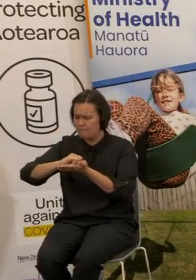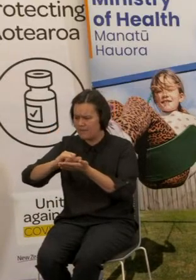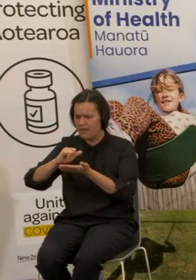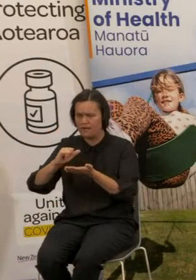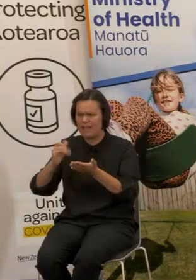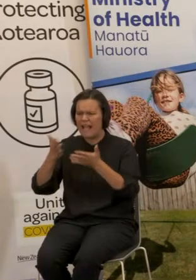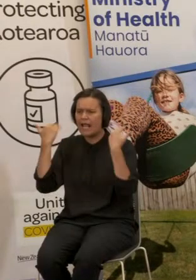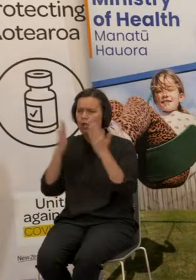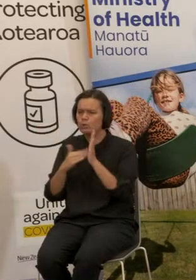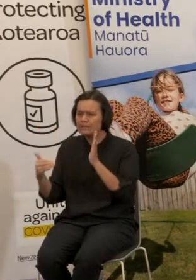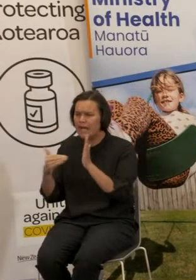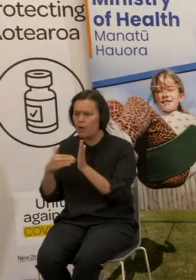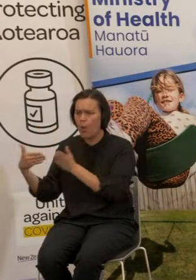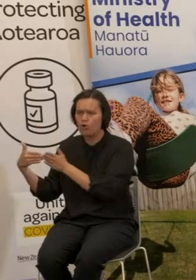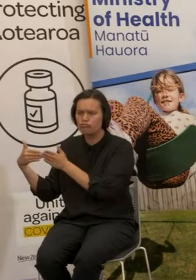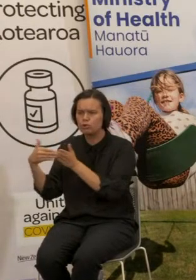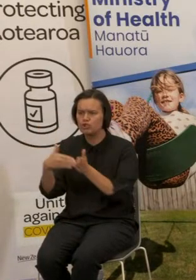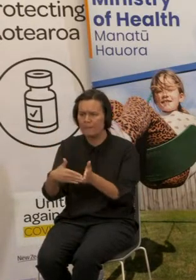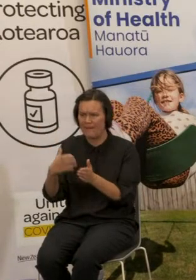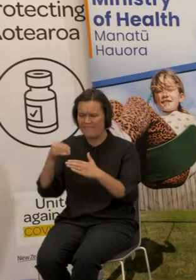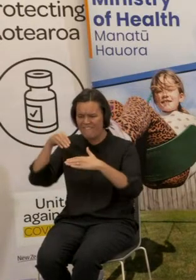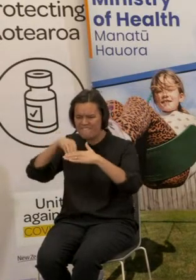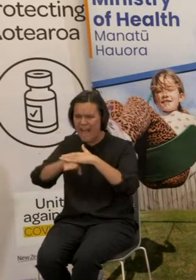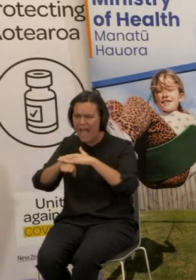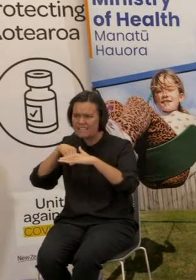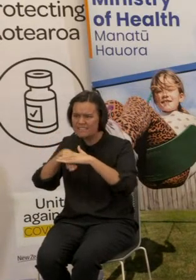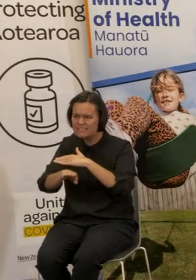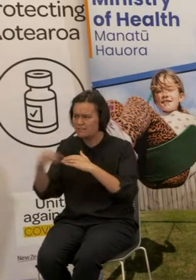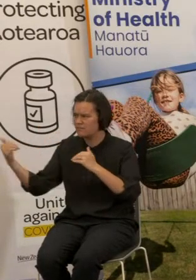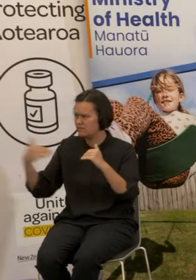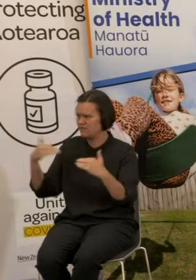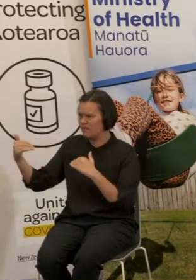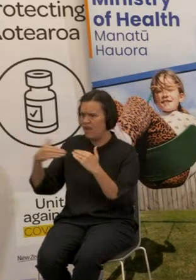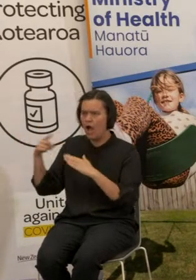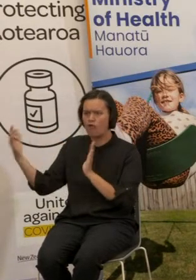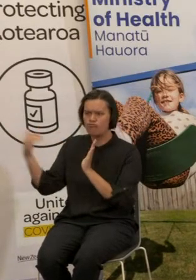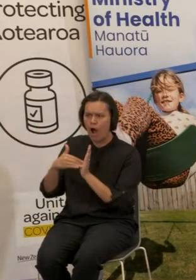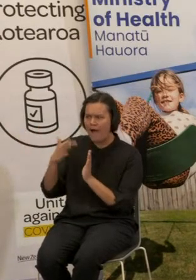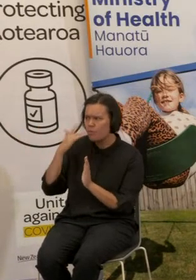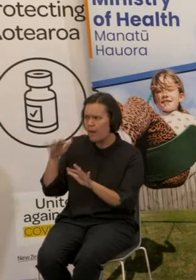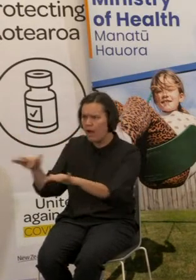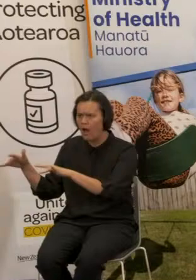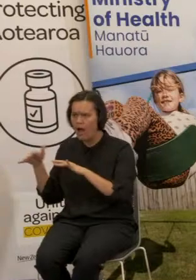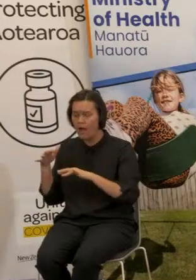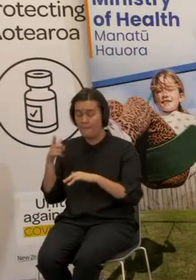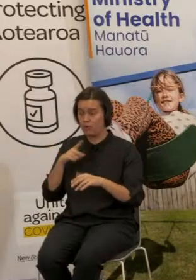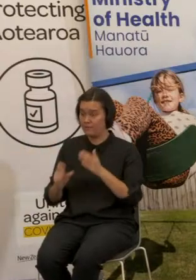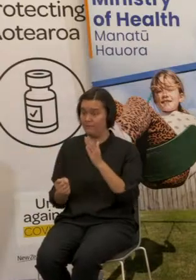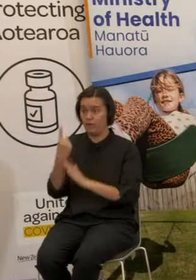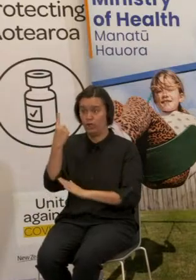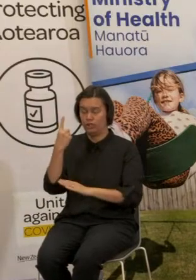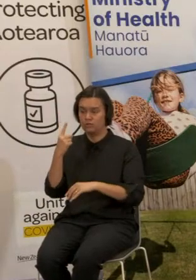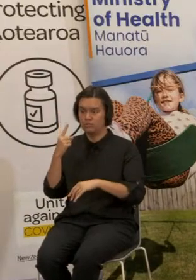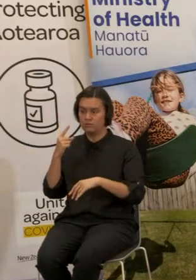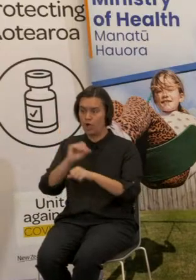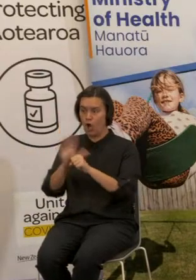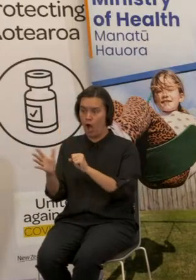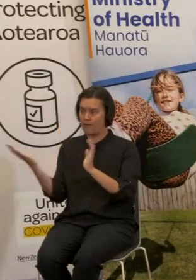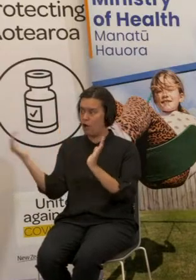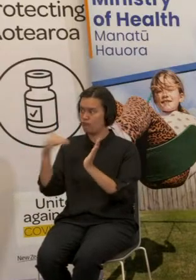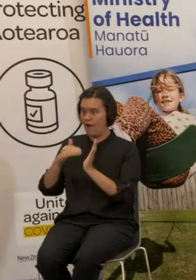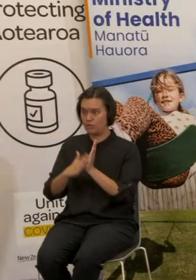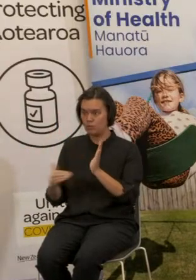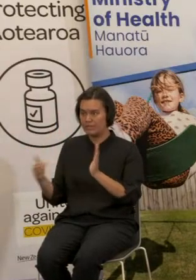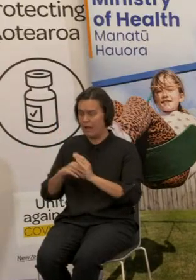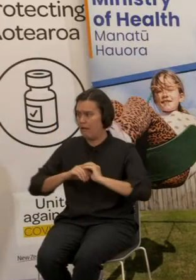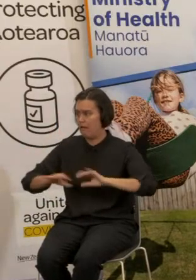arriving. We had 12 different public health unit systems around the country. And over a year, we've had to build a national booking